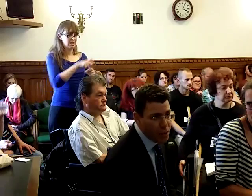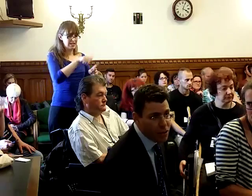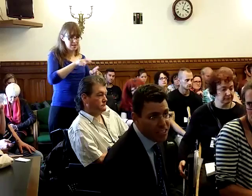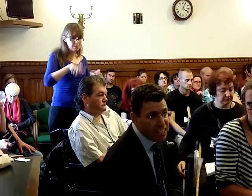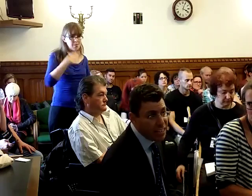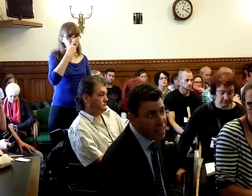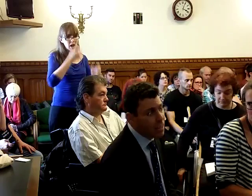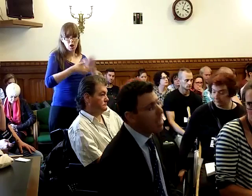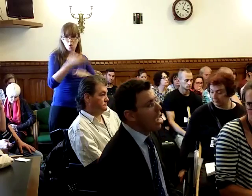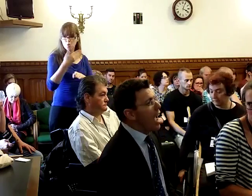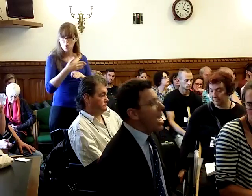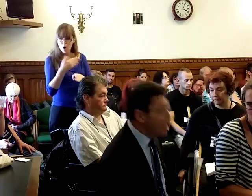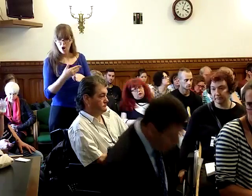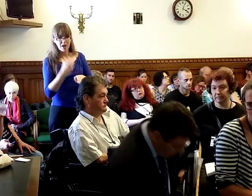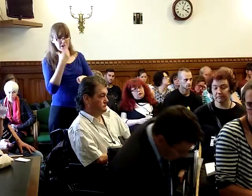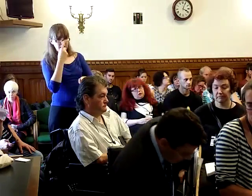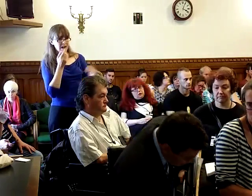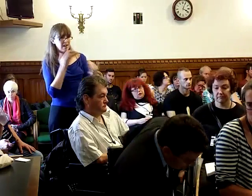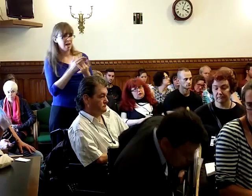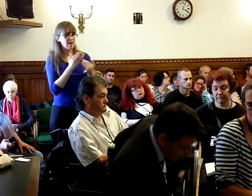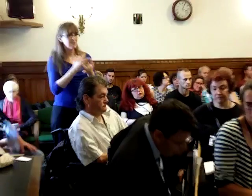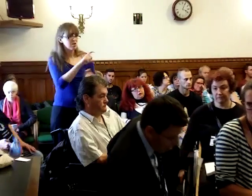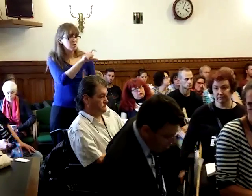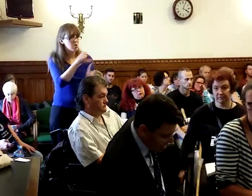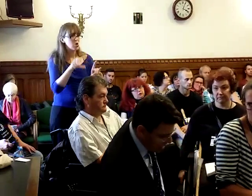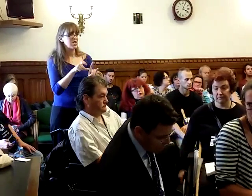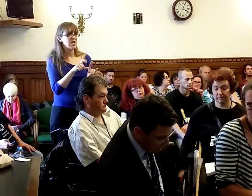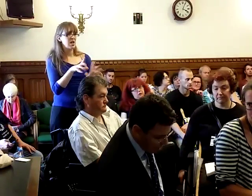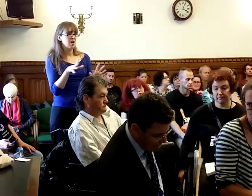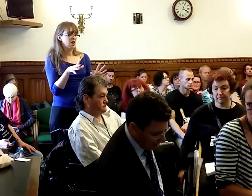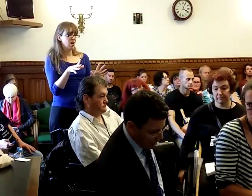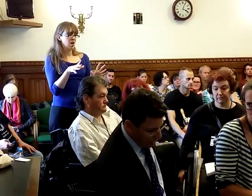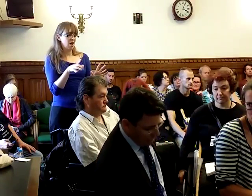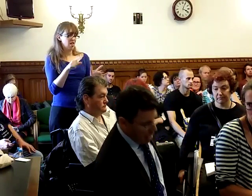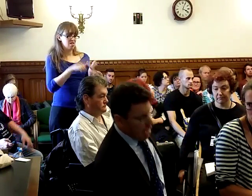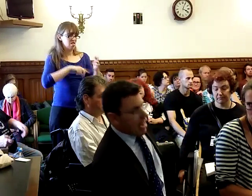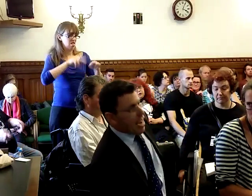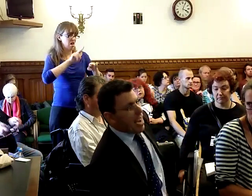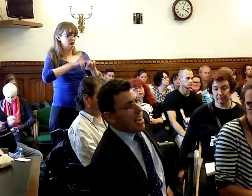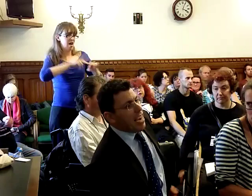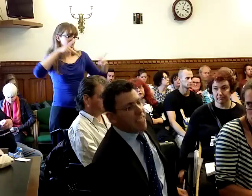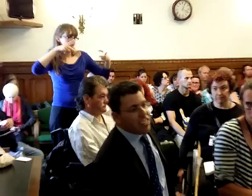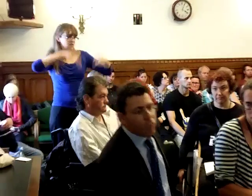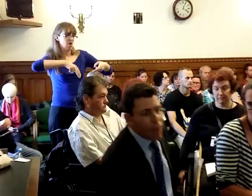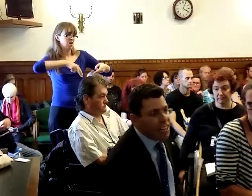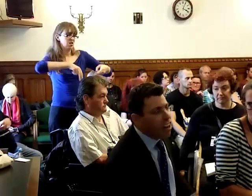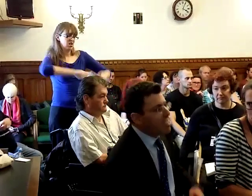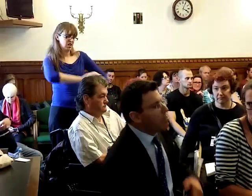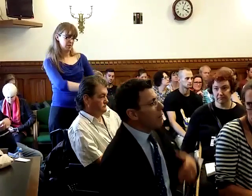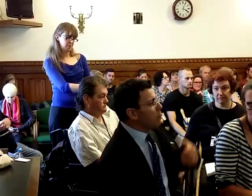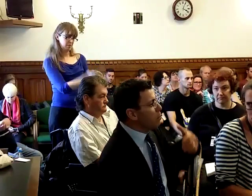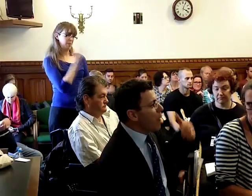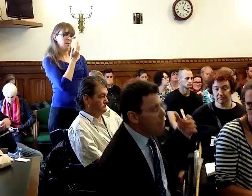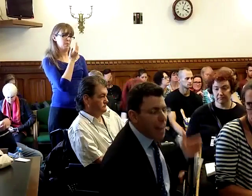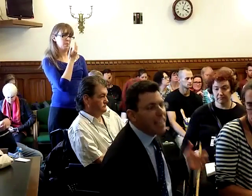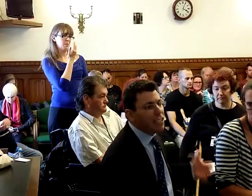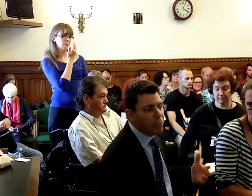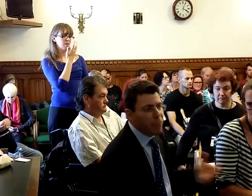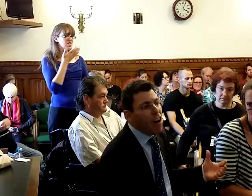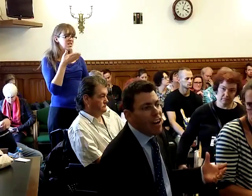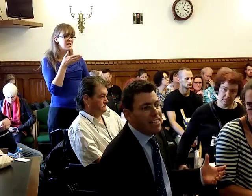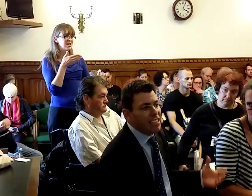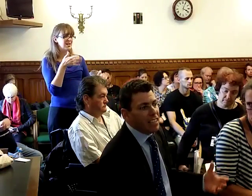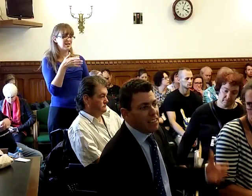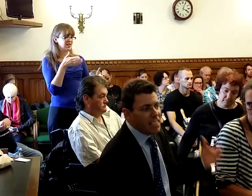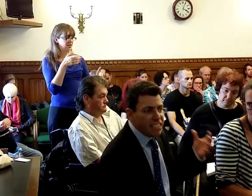to access the community. And it's so short-sighted because it doesn't recognise, by